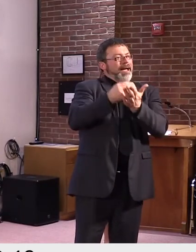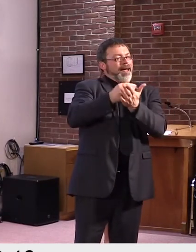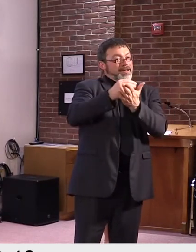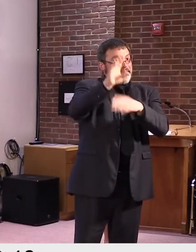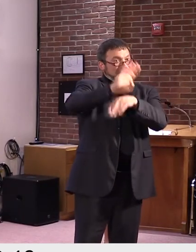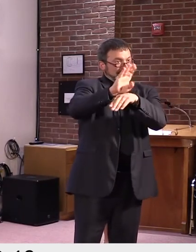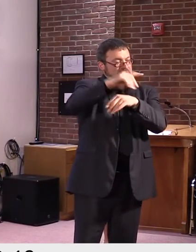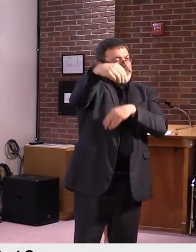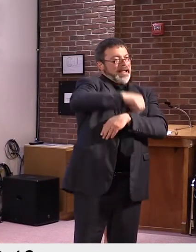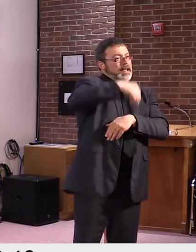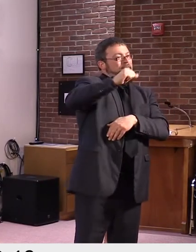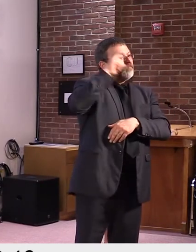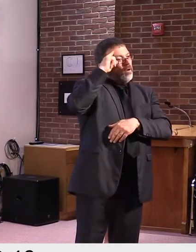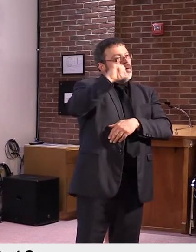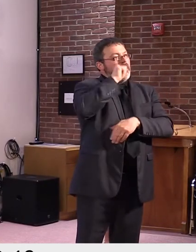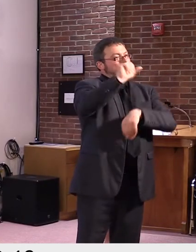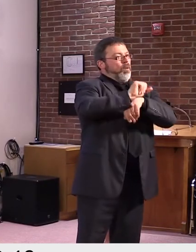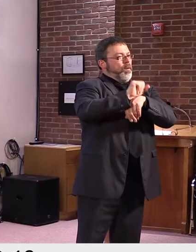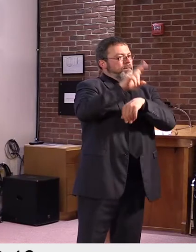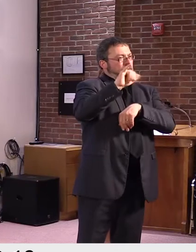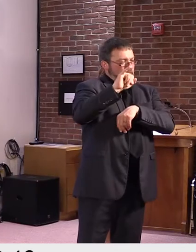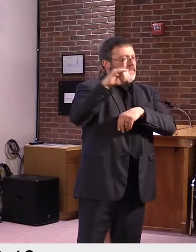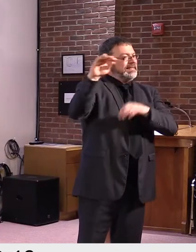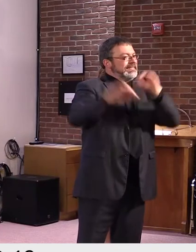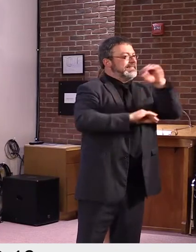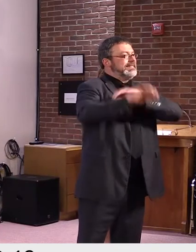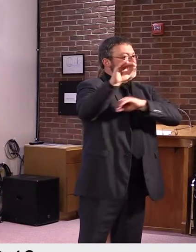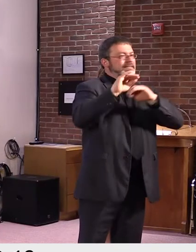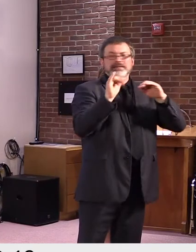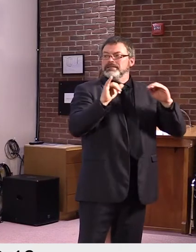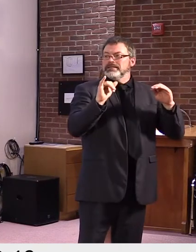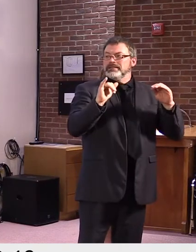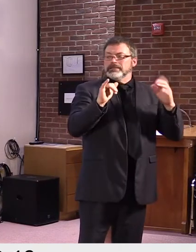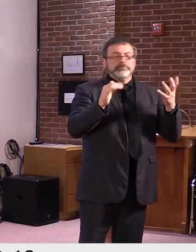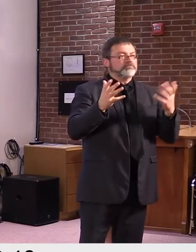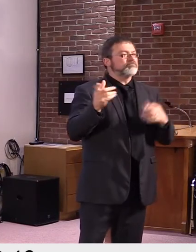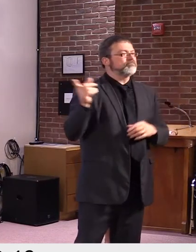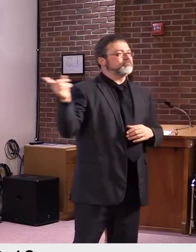be a year from now. That would be the plan, to keep us on